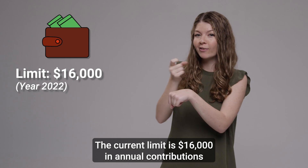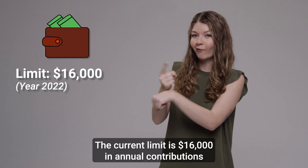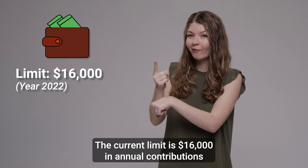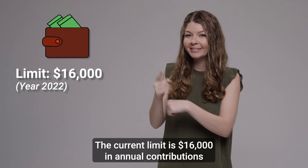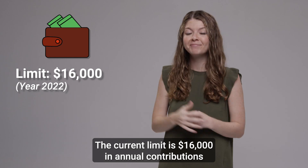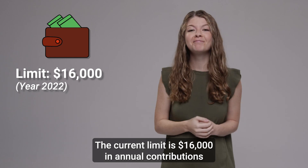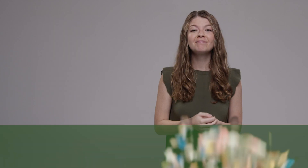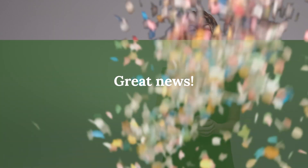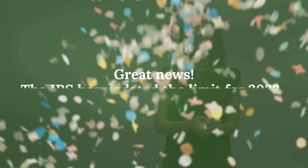contributions.